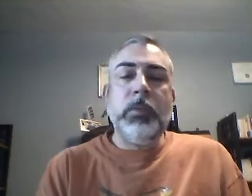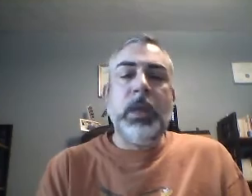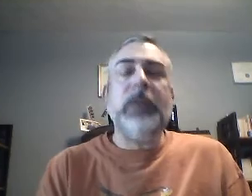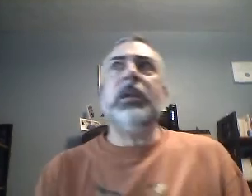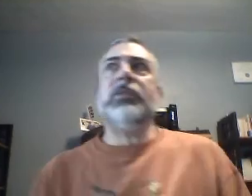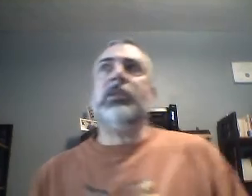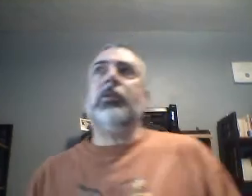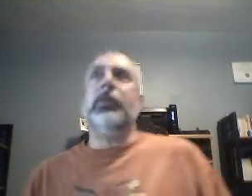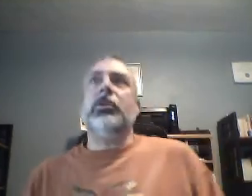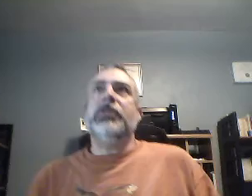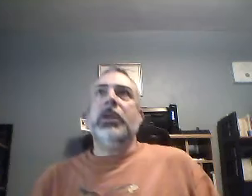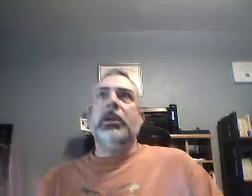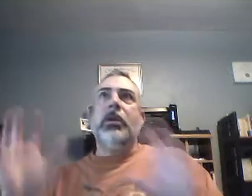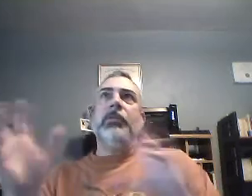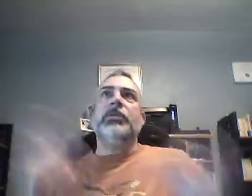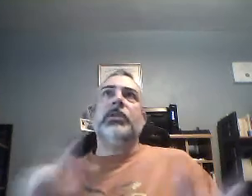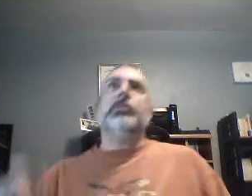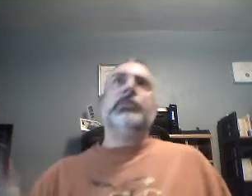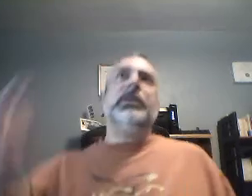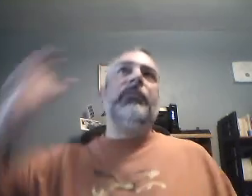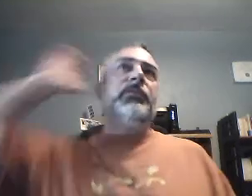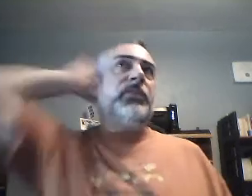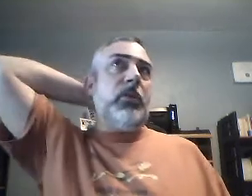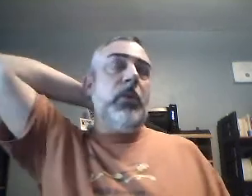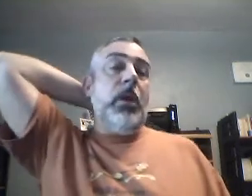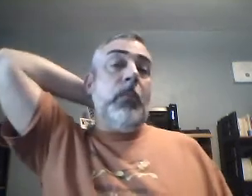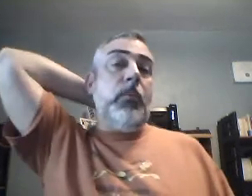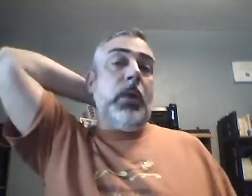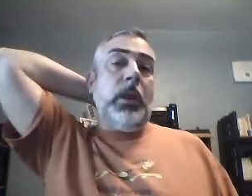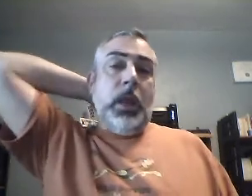not necessarily New York City, and other cities as well, San Francisco, but